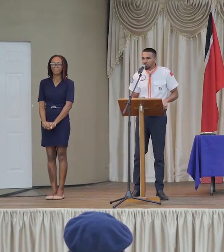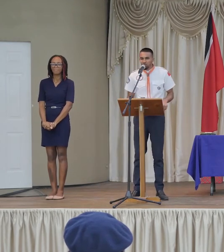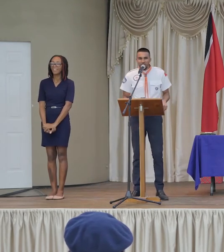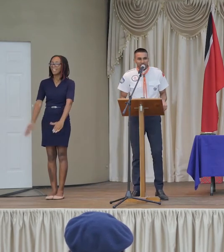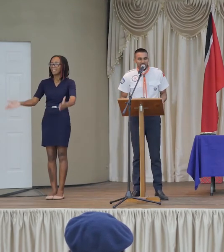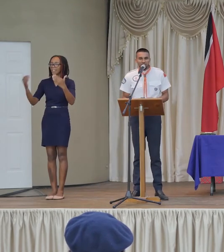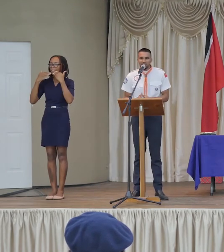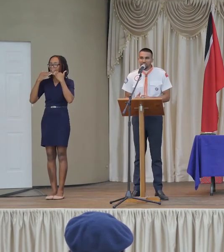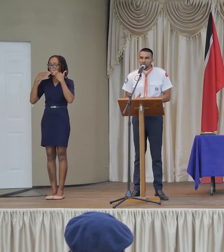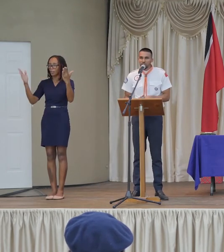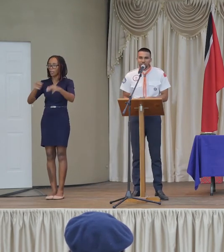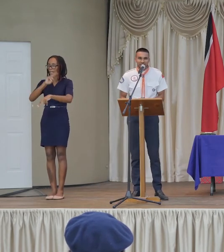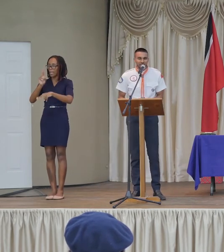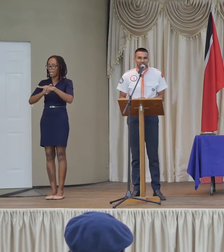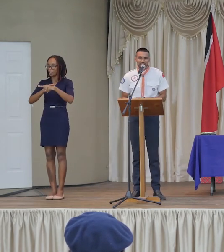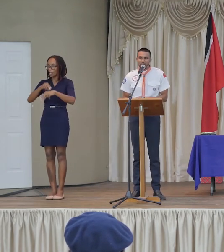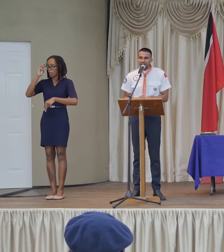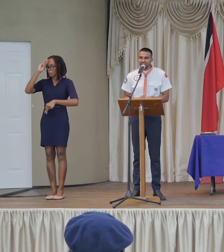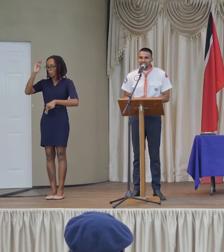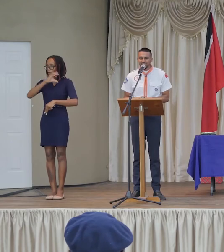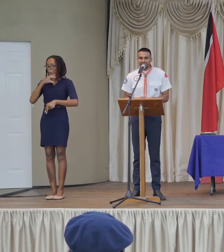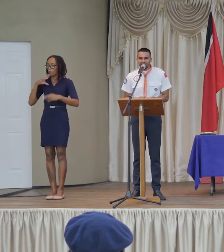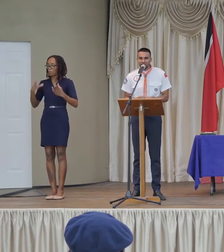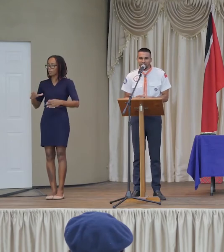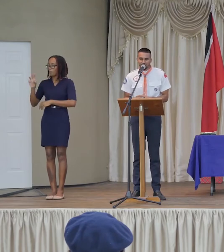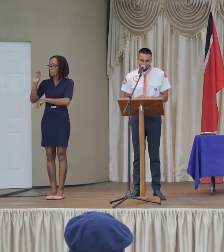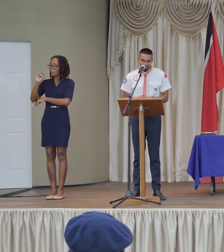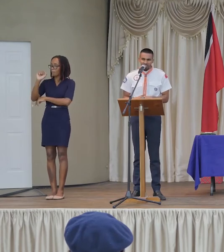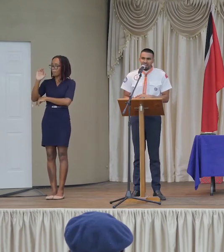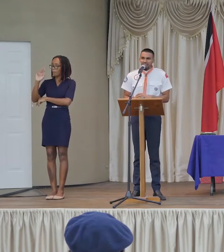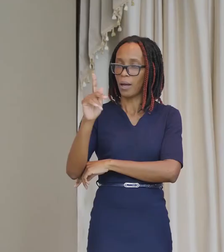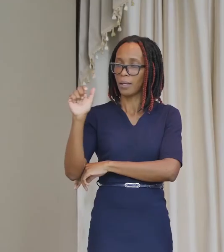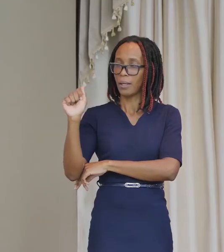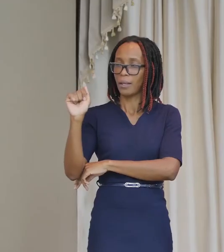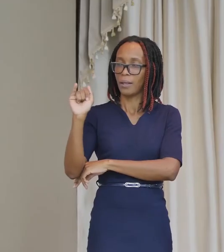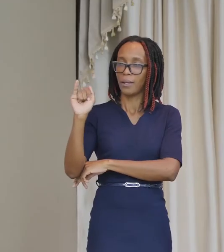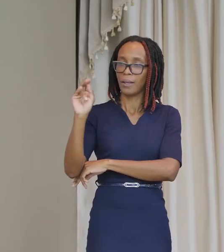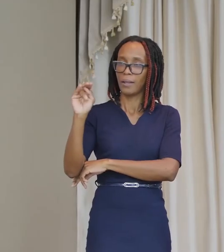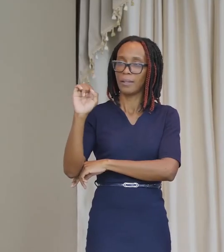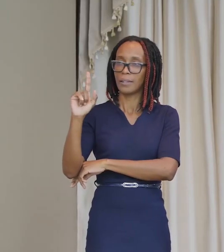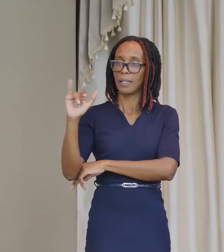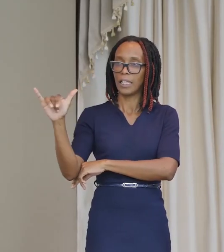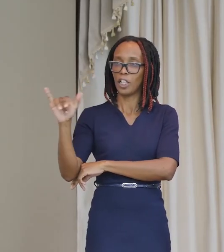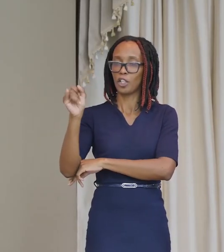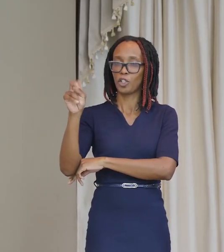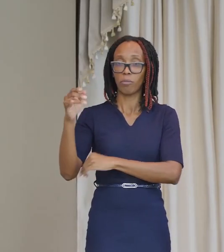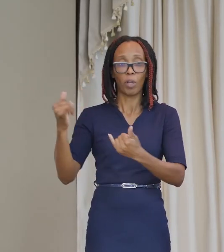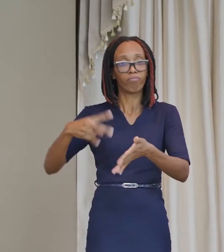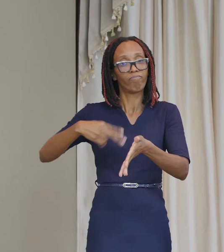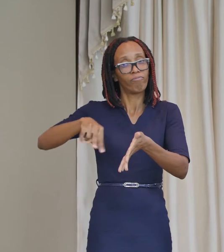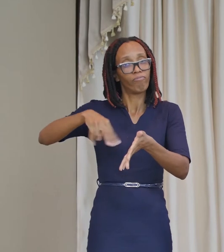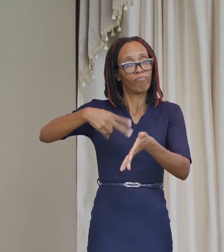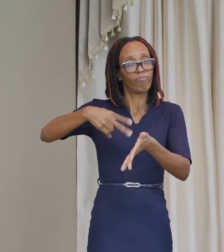Thank you, our National Scout Commissioner, Mr. Mark Ainsley John. Next, we have a dance